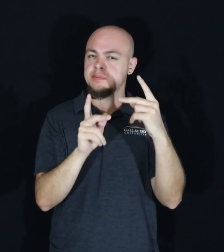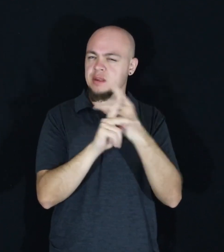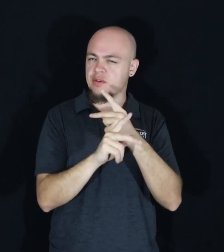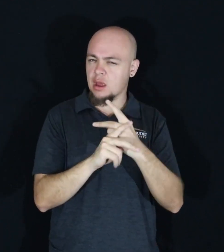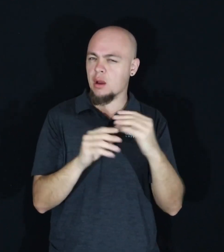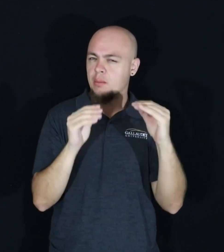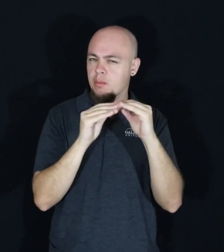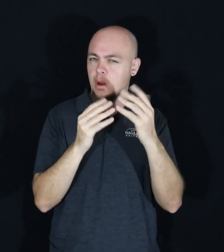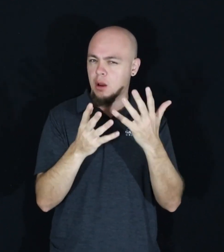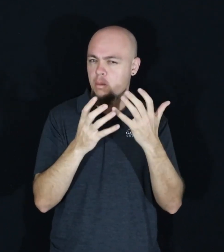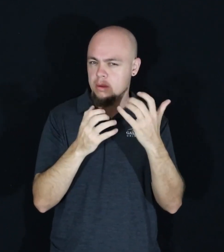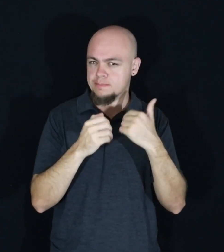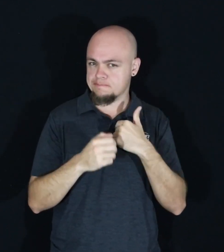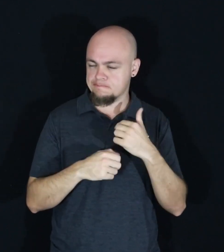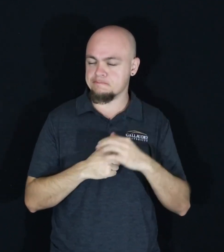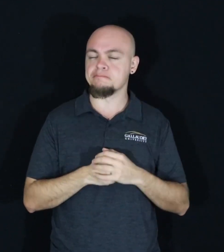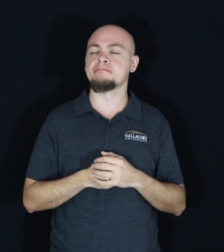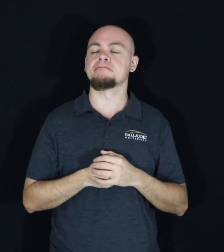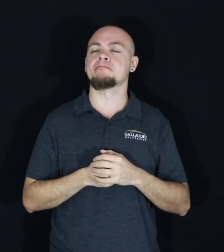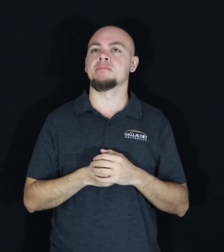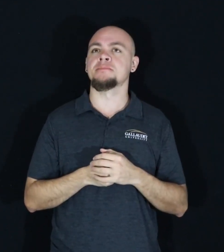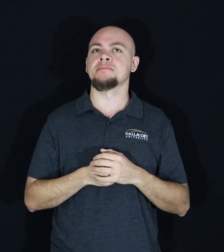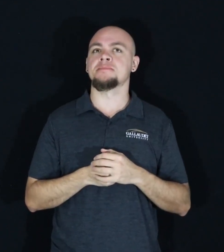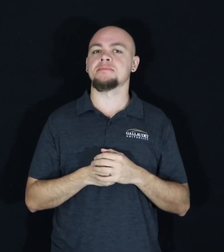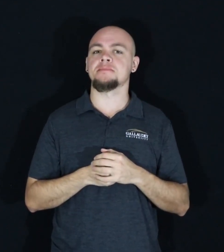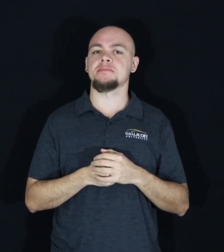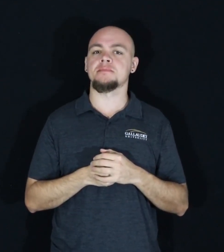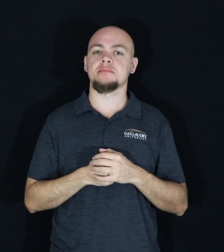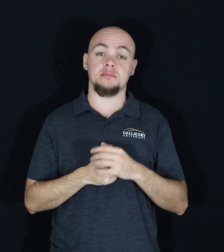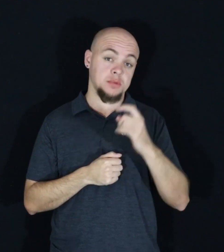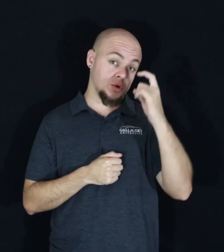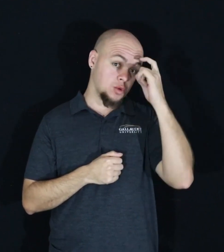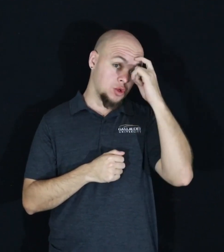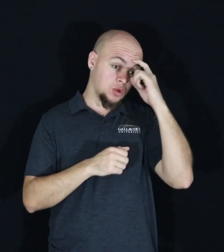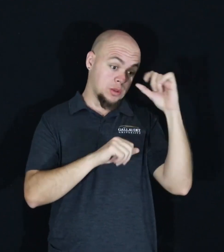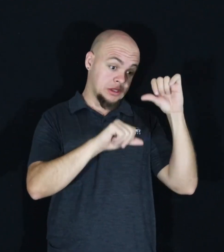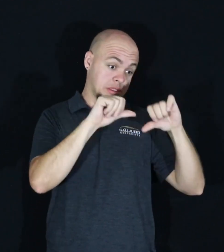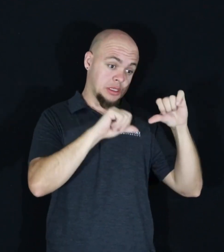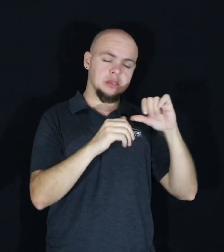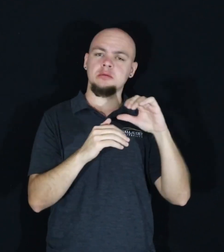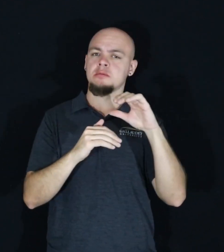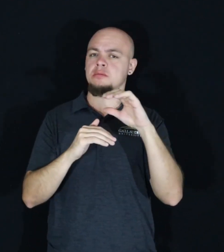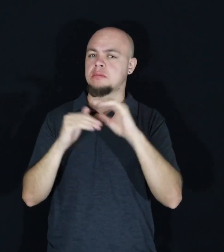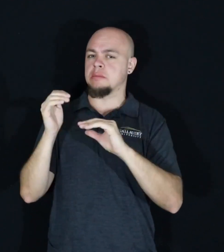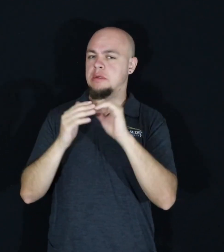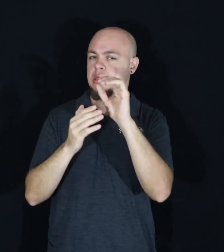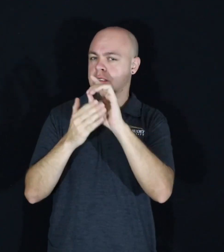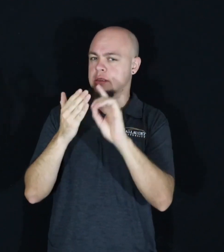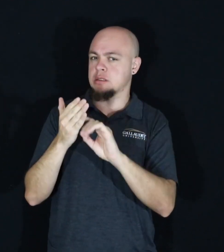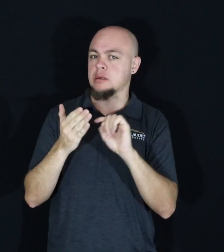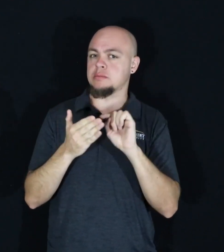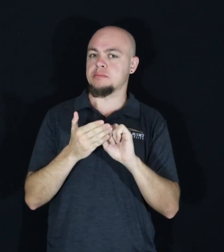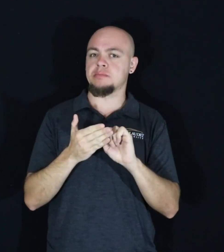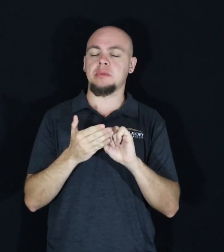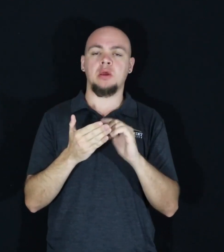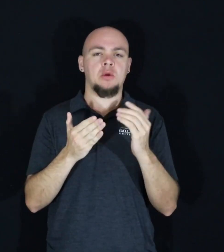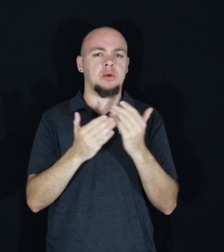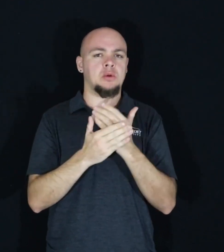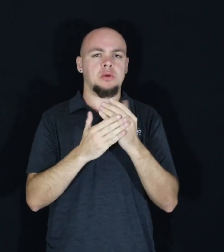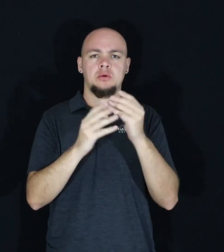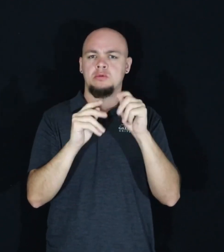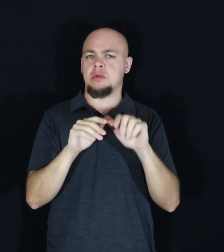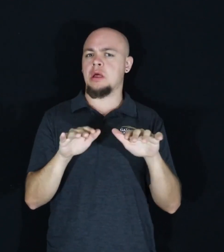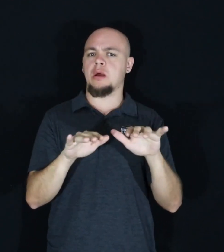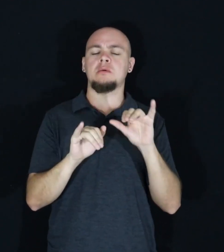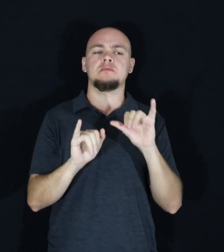it. And so I found myself between neuroscience and architecture. This was a newfound dreamland for me